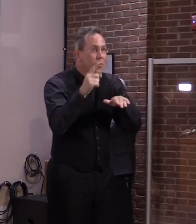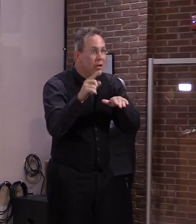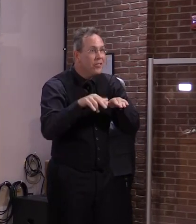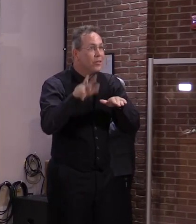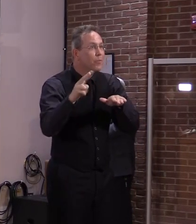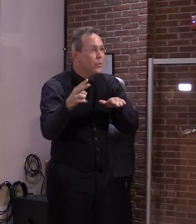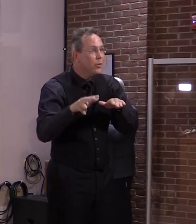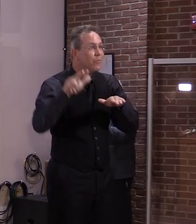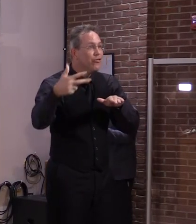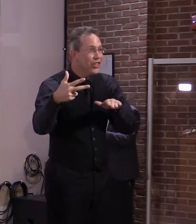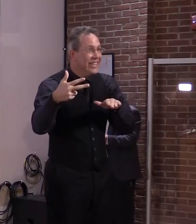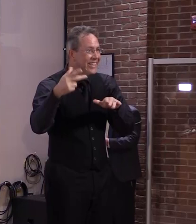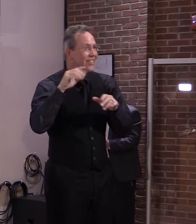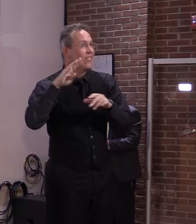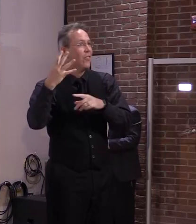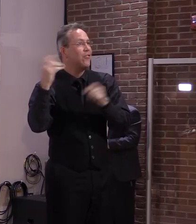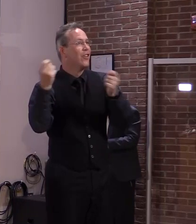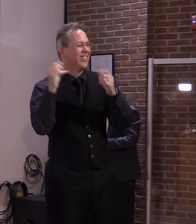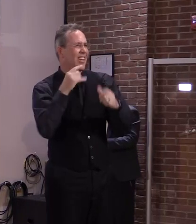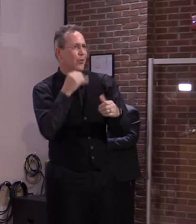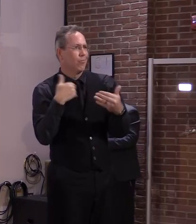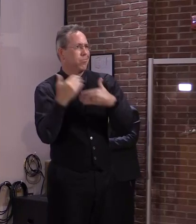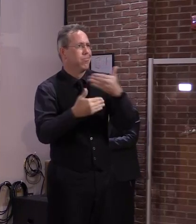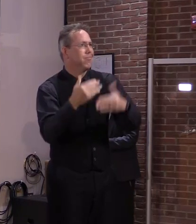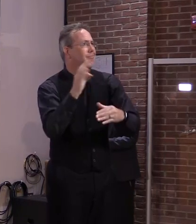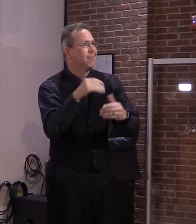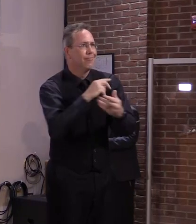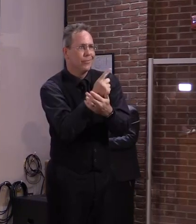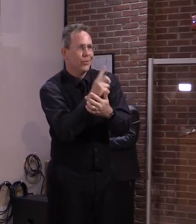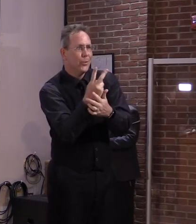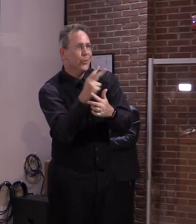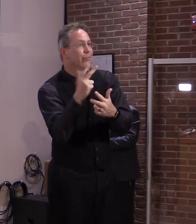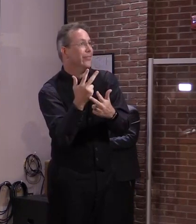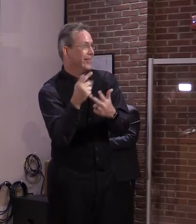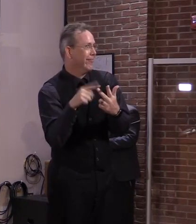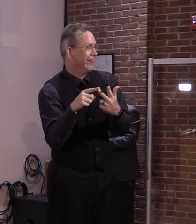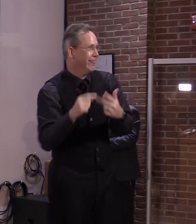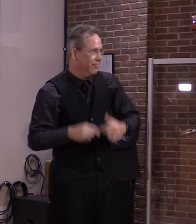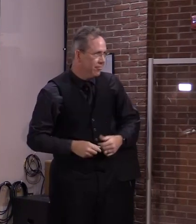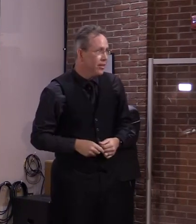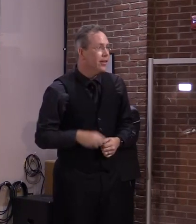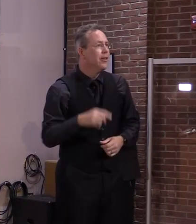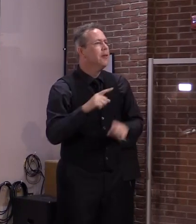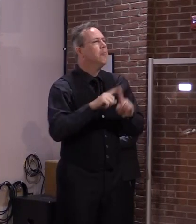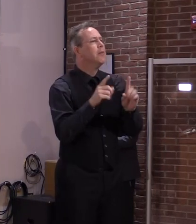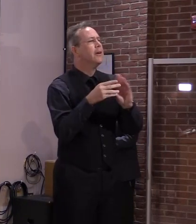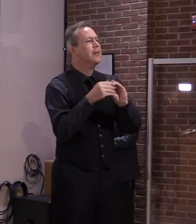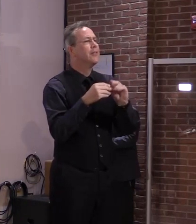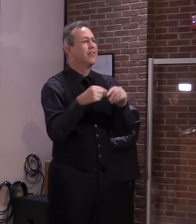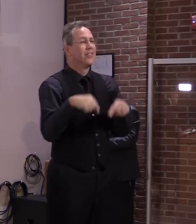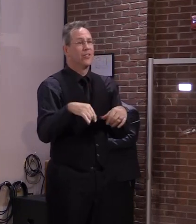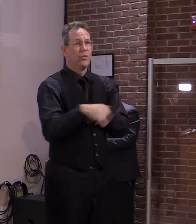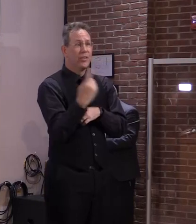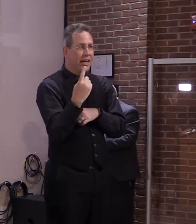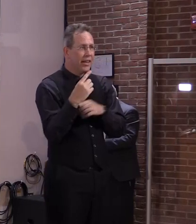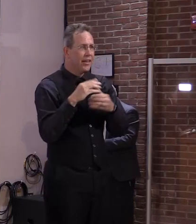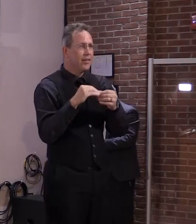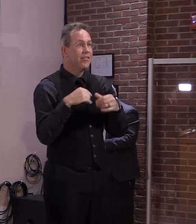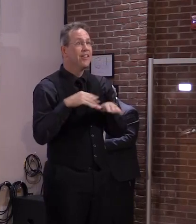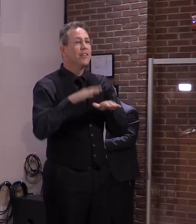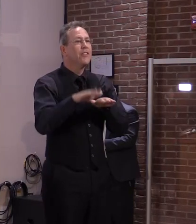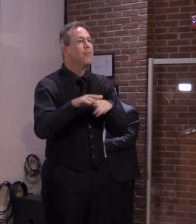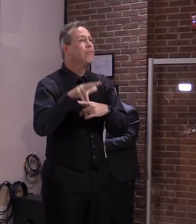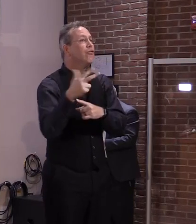the June 1st step of the Vermont Forward plan. So effective later today, we'll be moving into step three, more